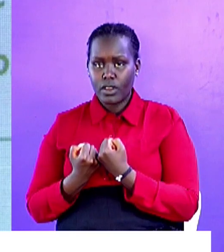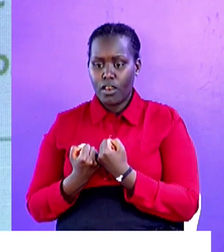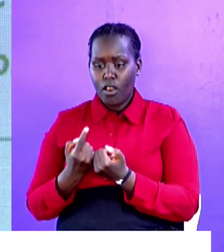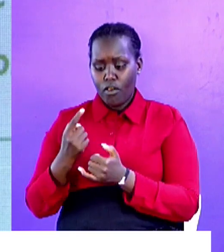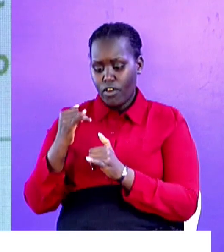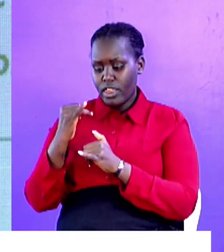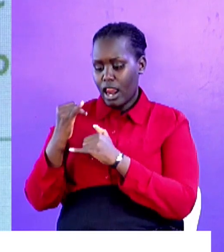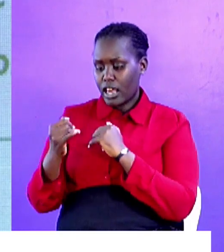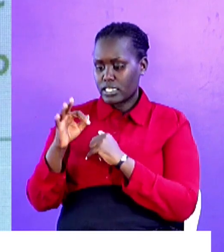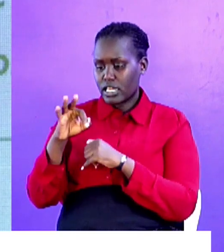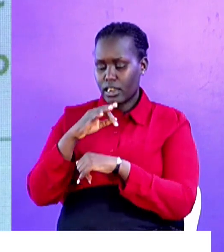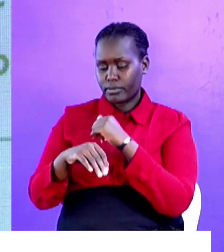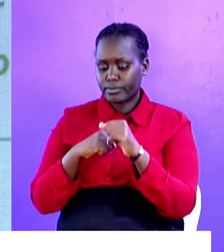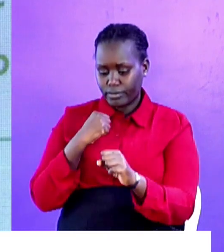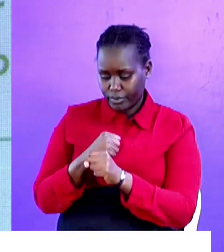years.